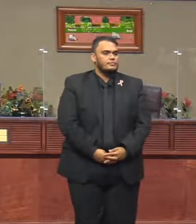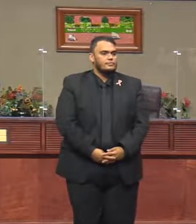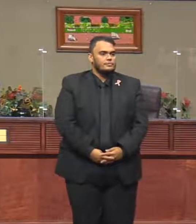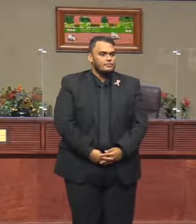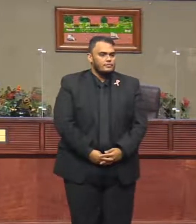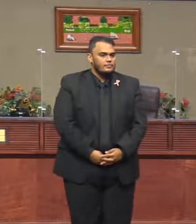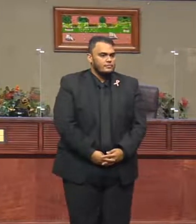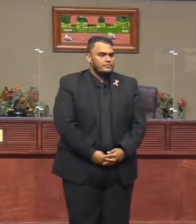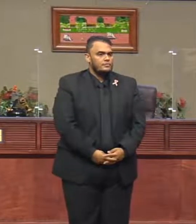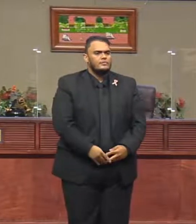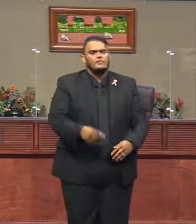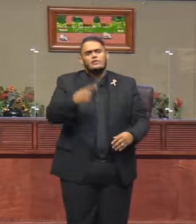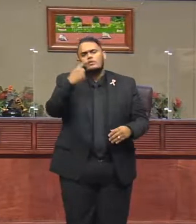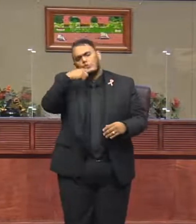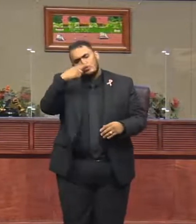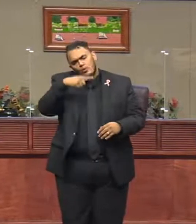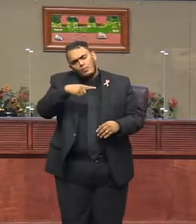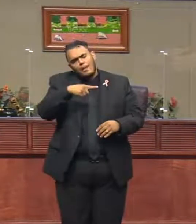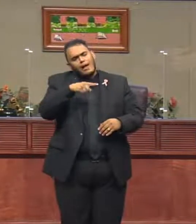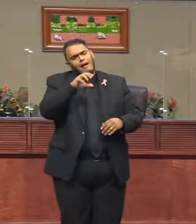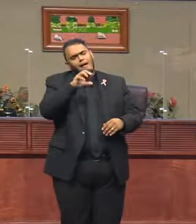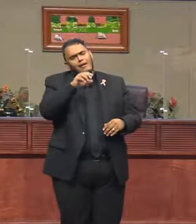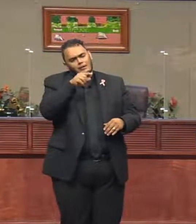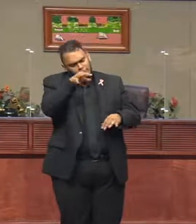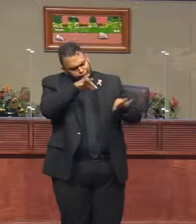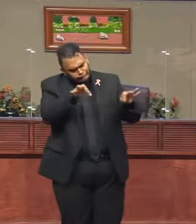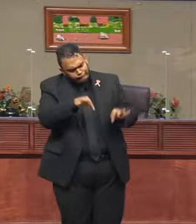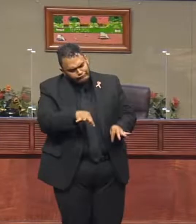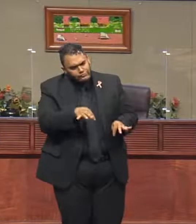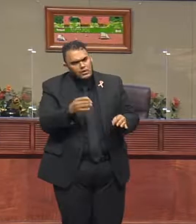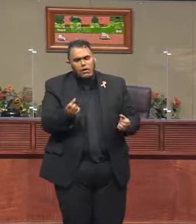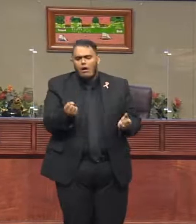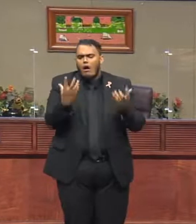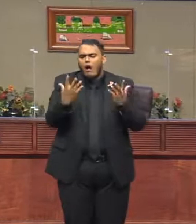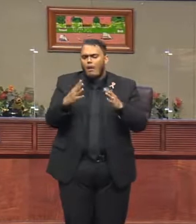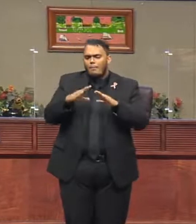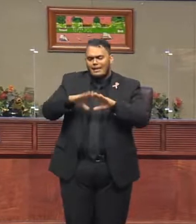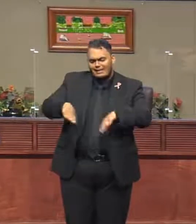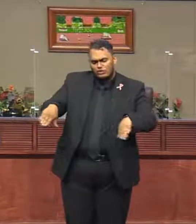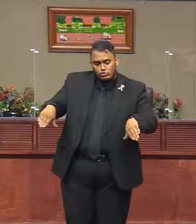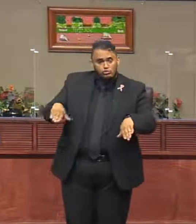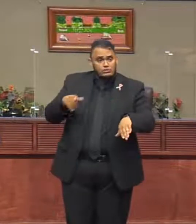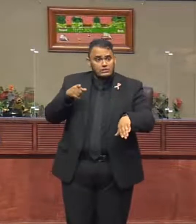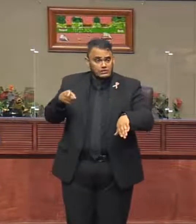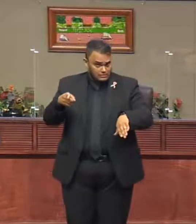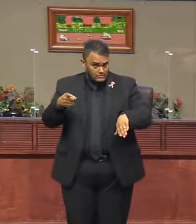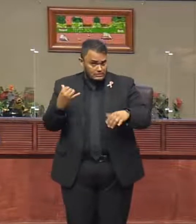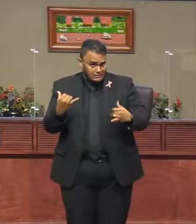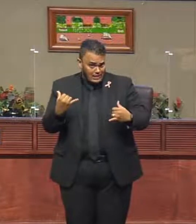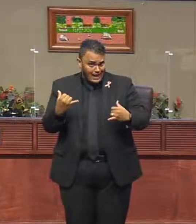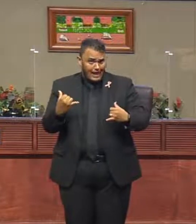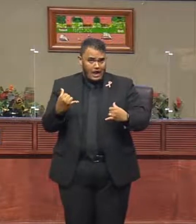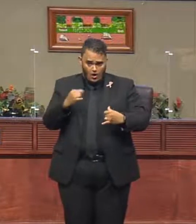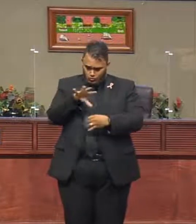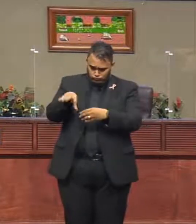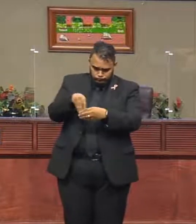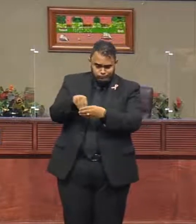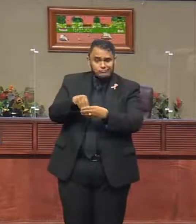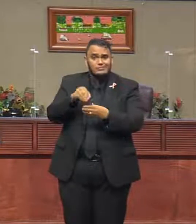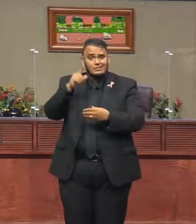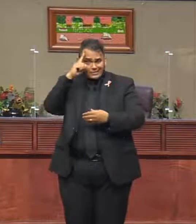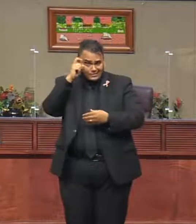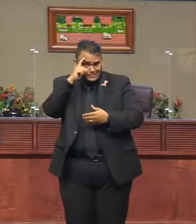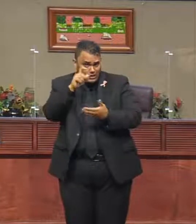perhaps you could tell us a little bit, Scott, about how many kids are in summer school, and what